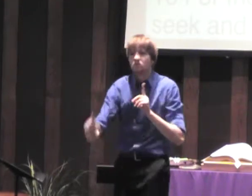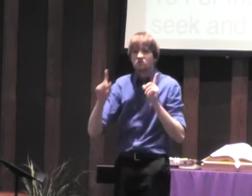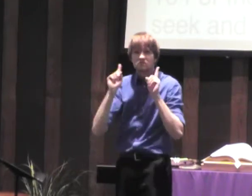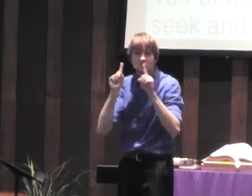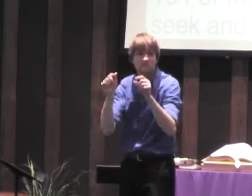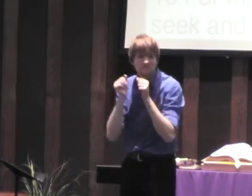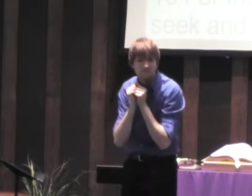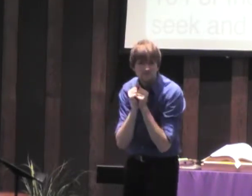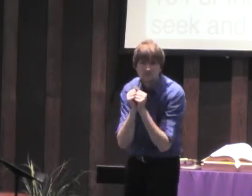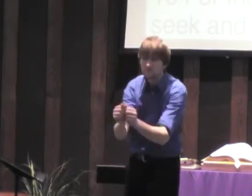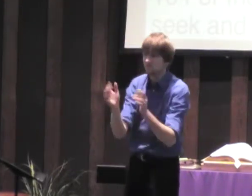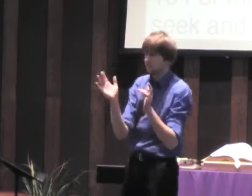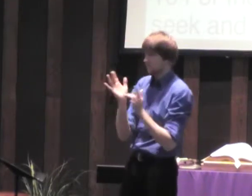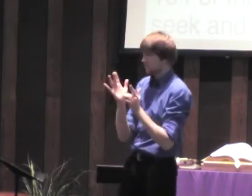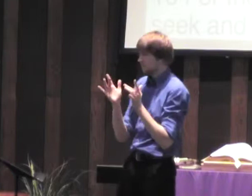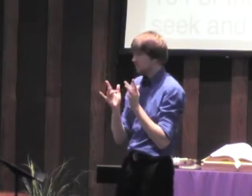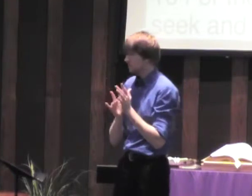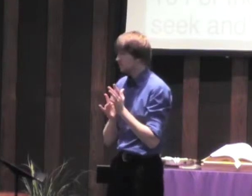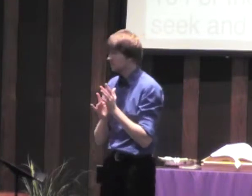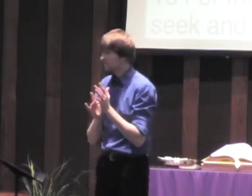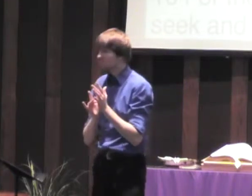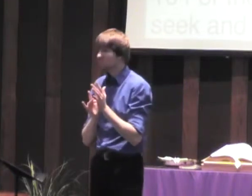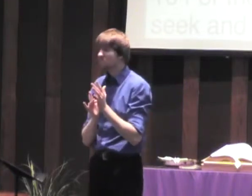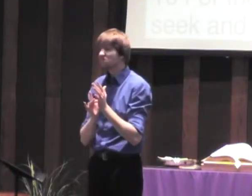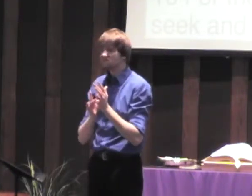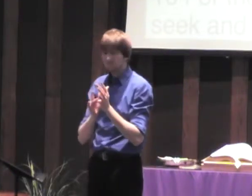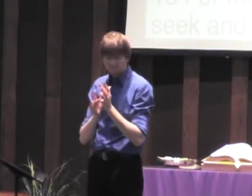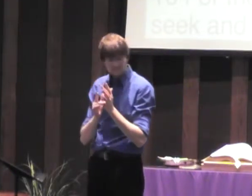I climbed down the tree. I went with Jesus.